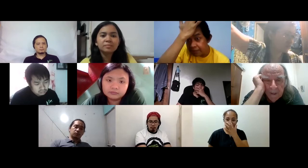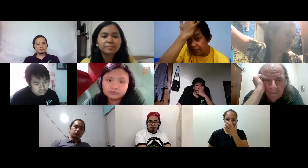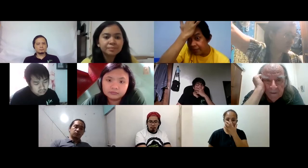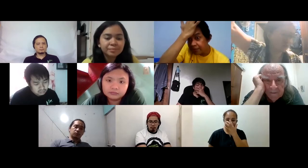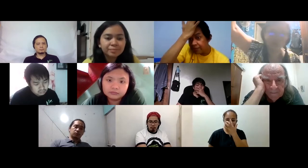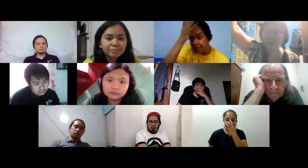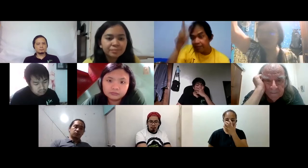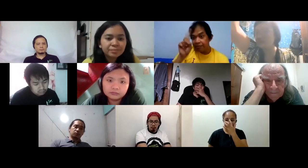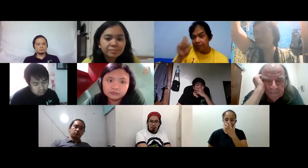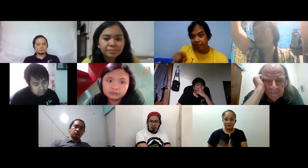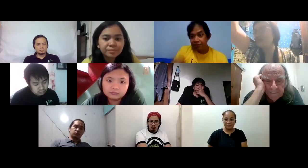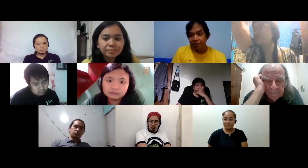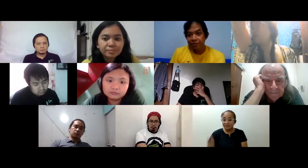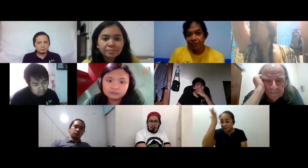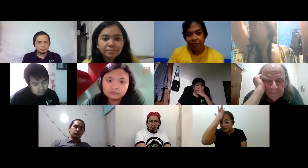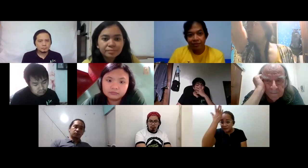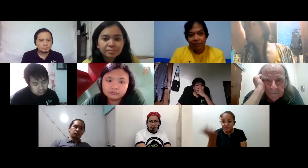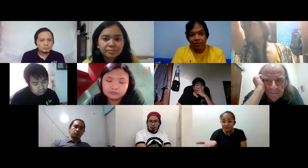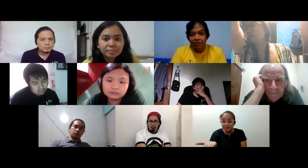You peeps?